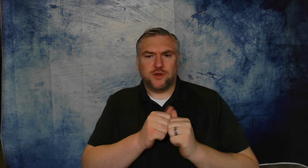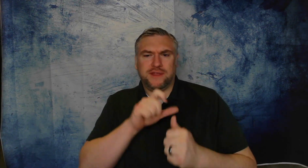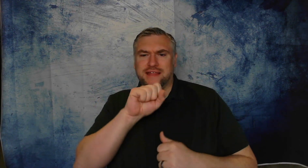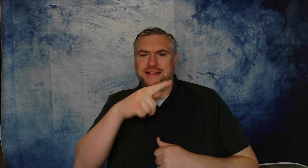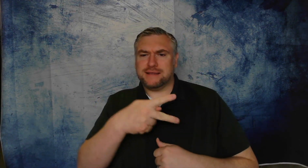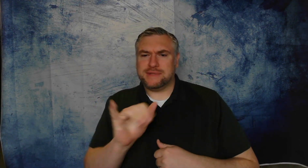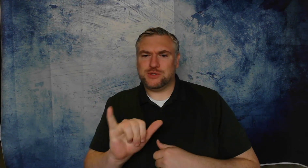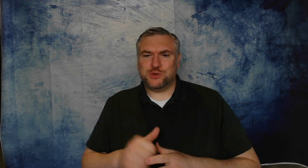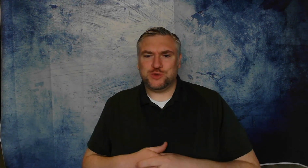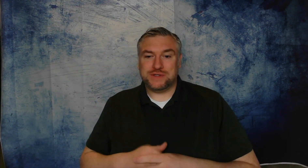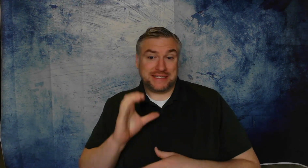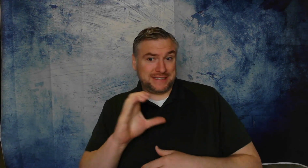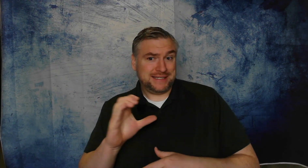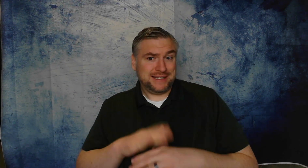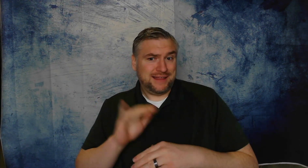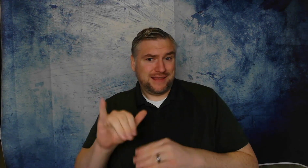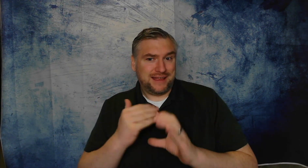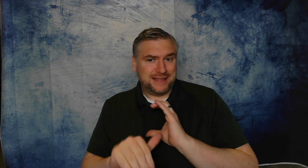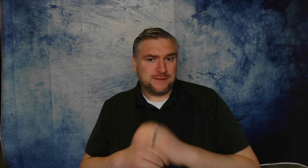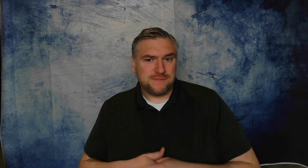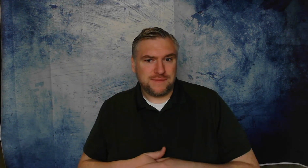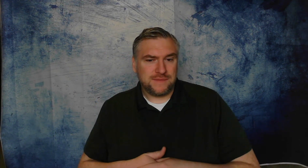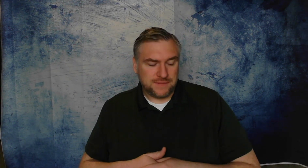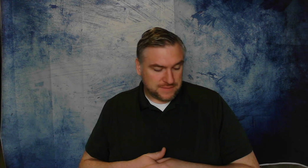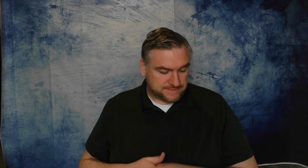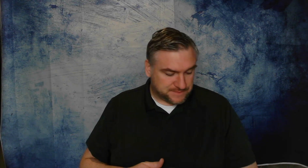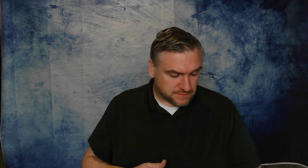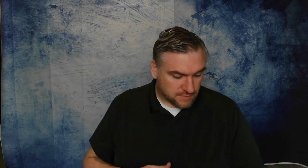information, share it with the SLP too. CC them on that email.